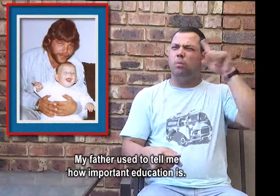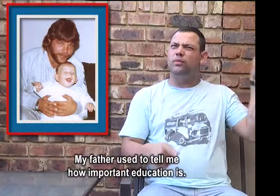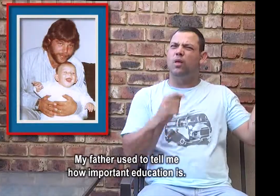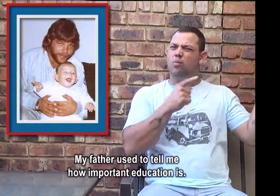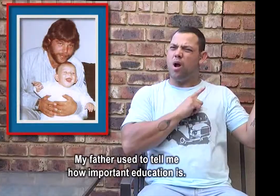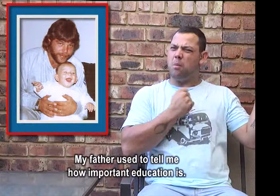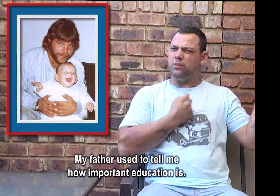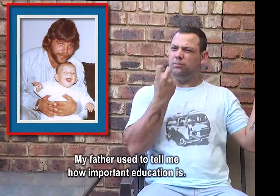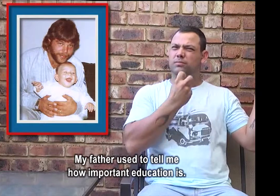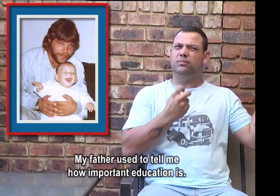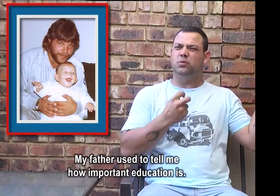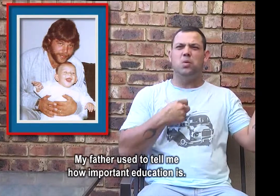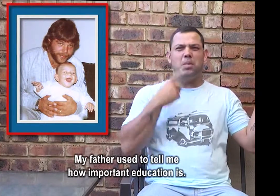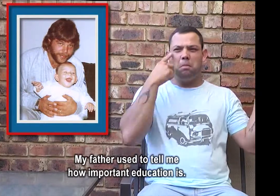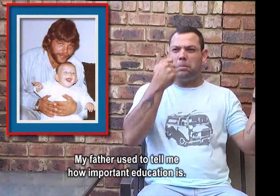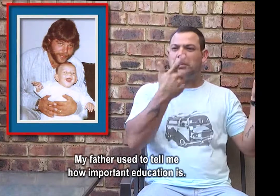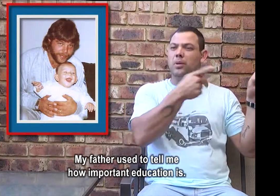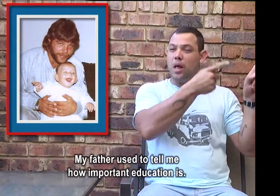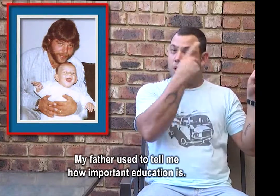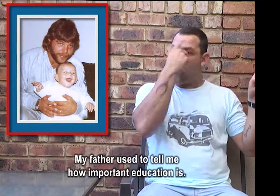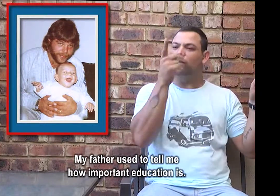My father used to tell me how important education is.